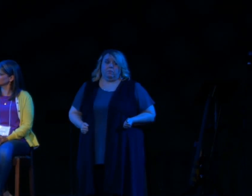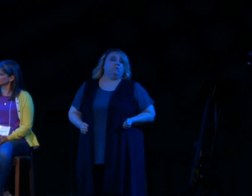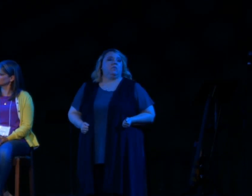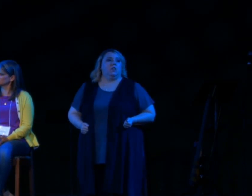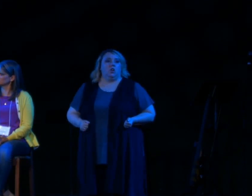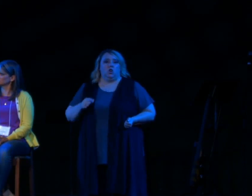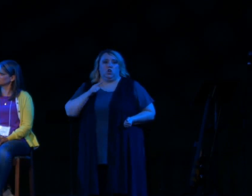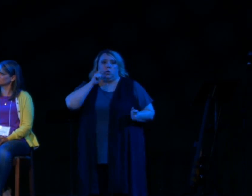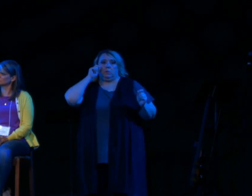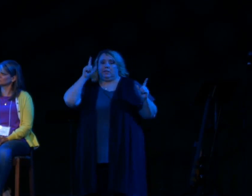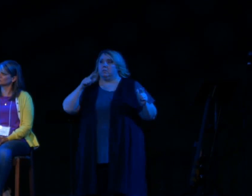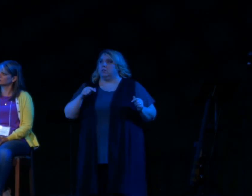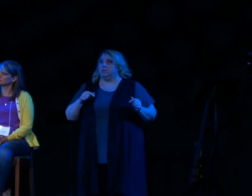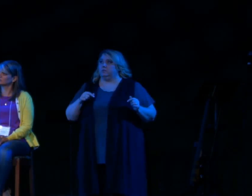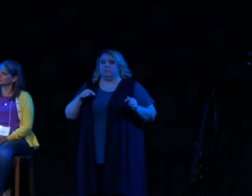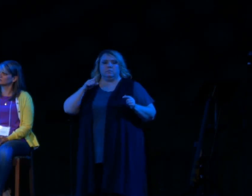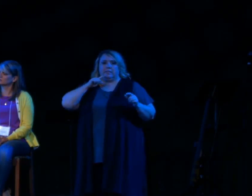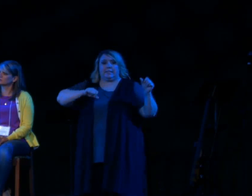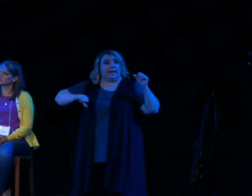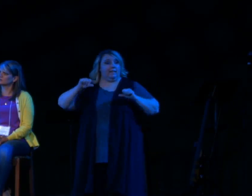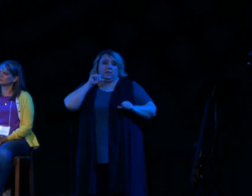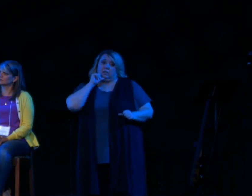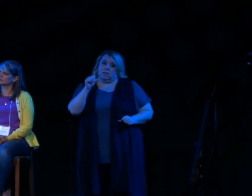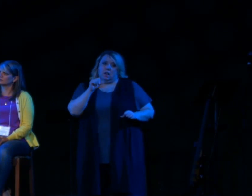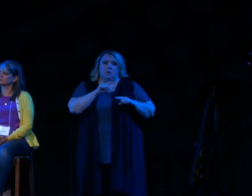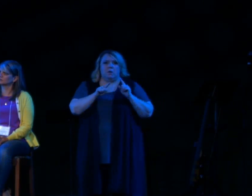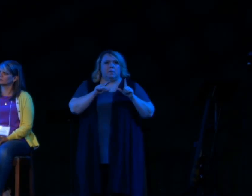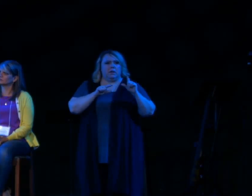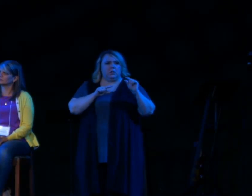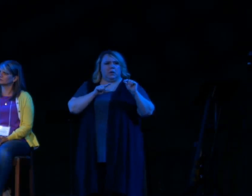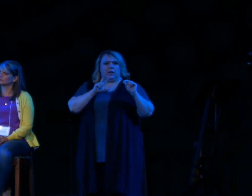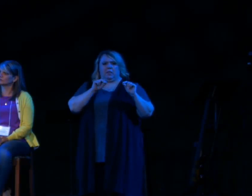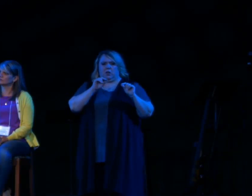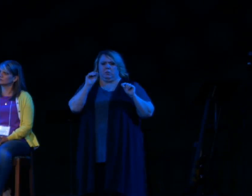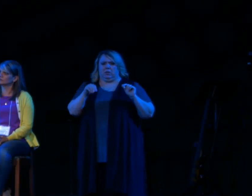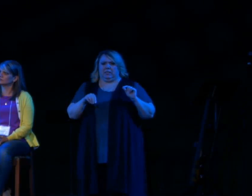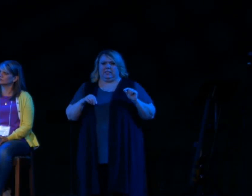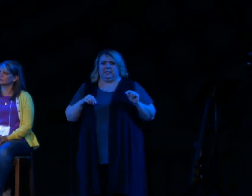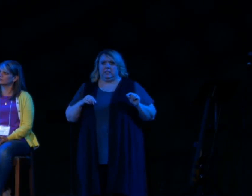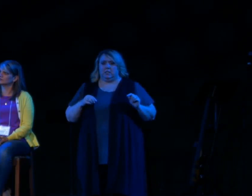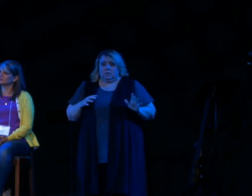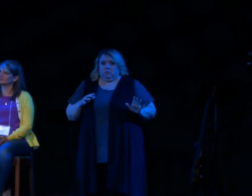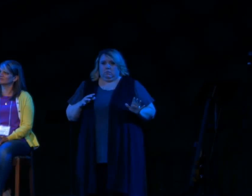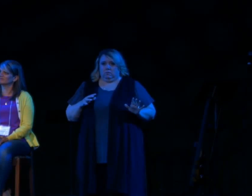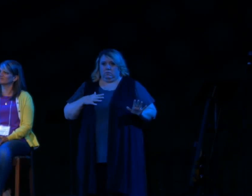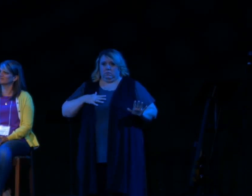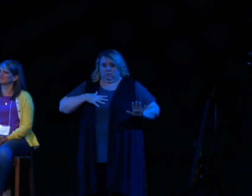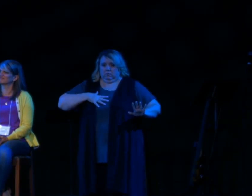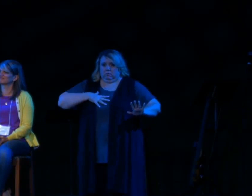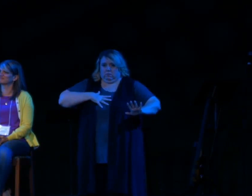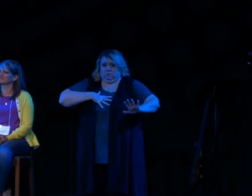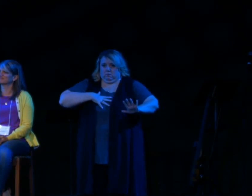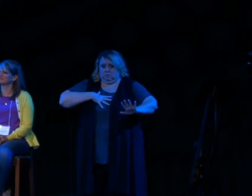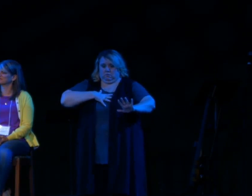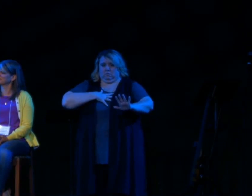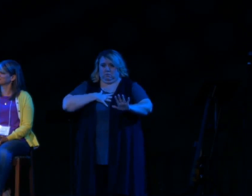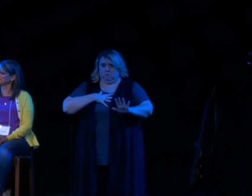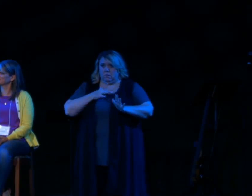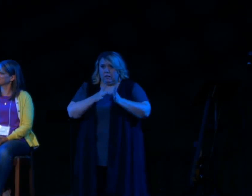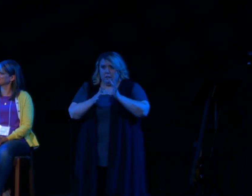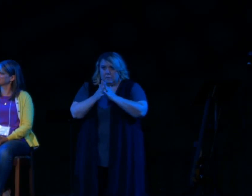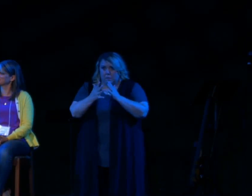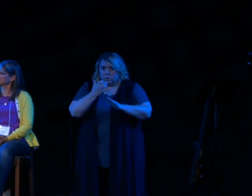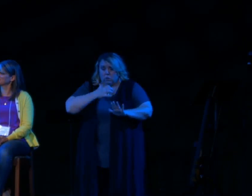You'd be surprised. This is not scientific, but 20 or 30% of y'all had a little bit of quickening. A